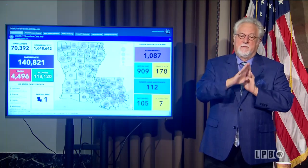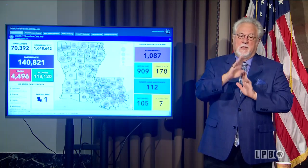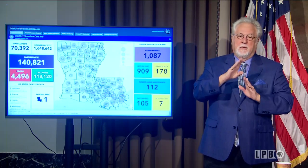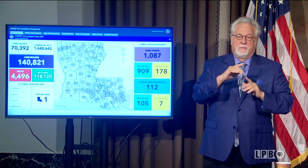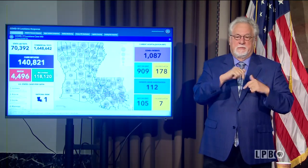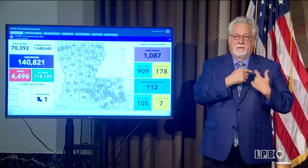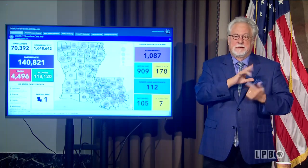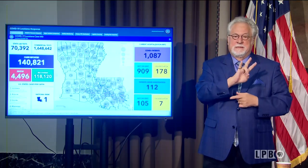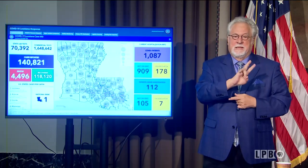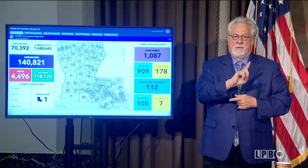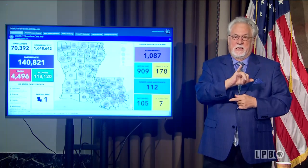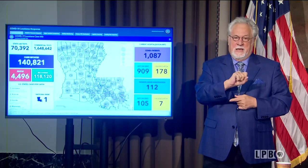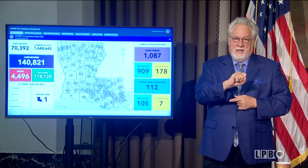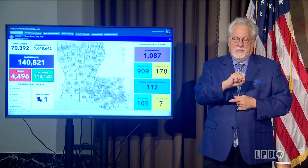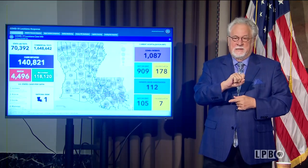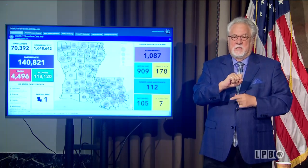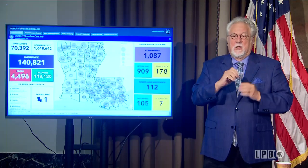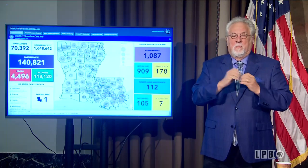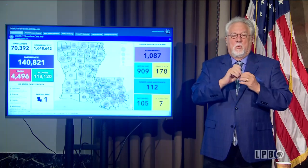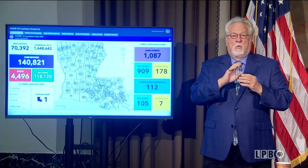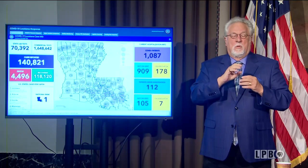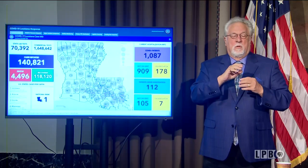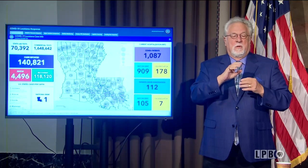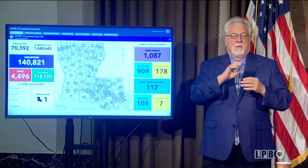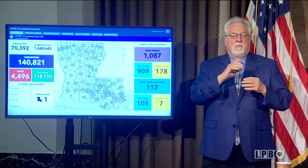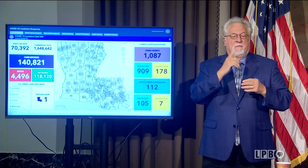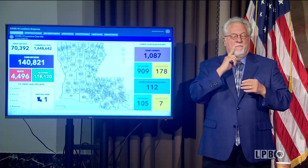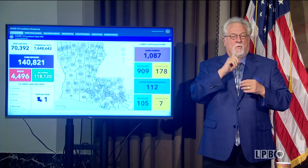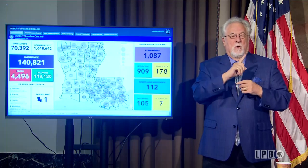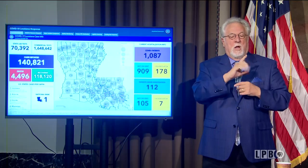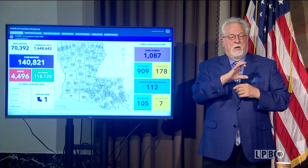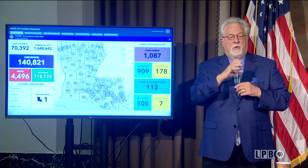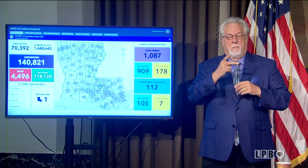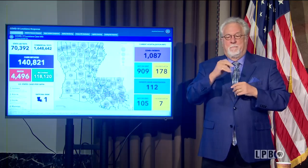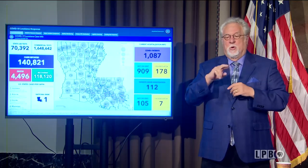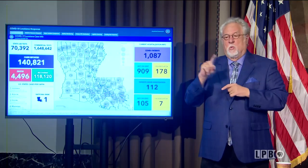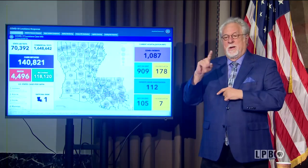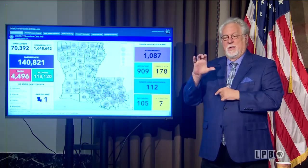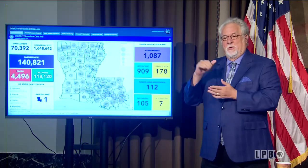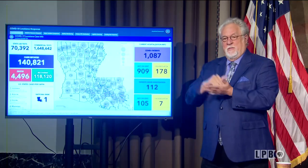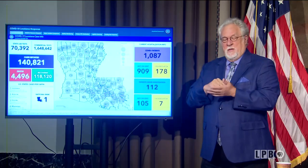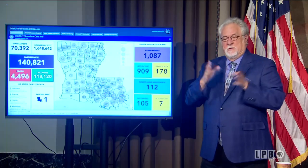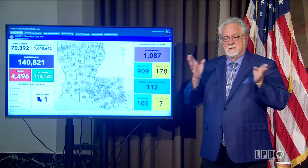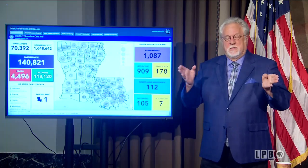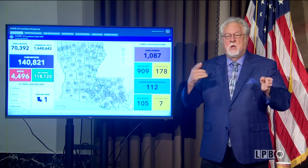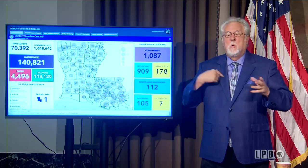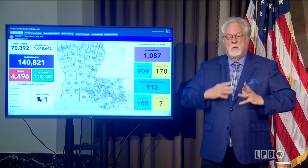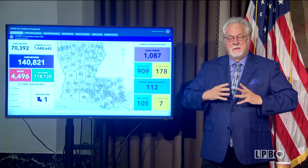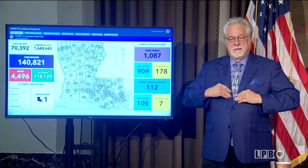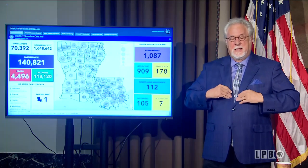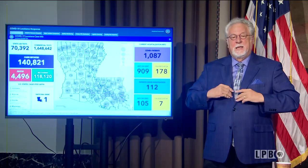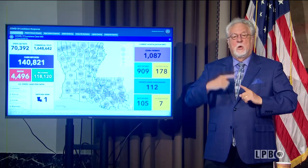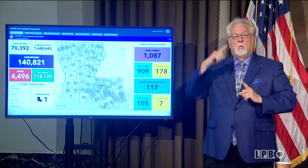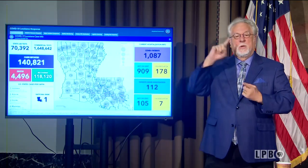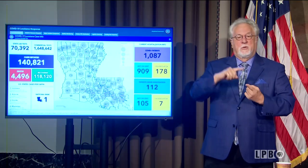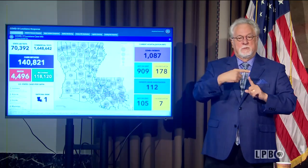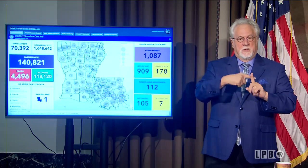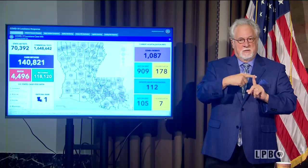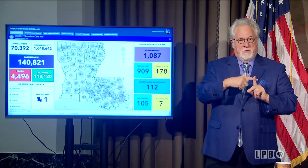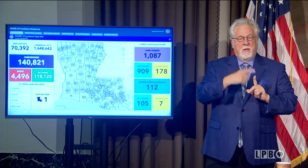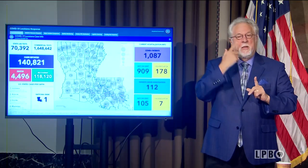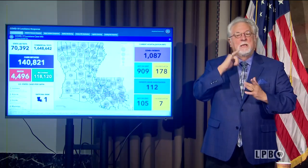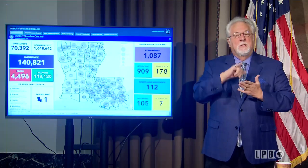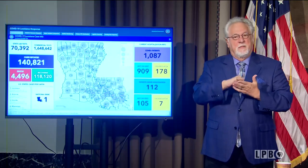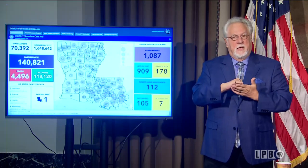7 days, meaning more than 100 per 100,000 population. So we'll take that reduced positivity, because